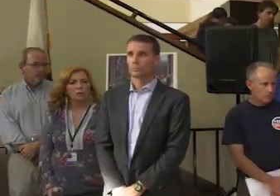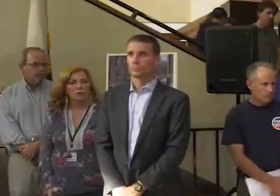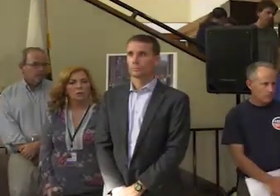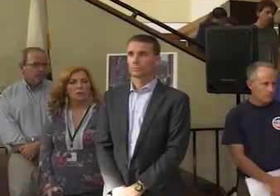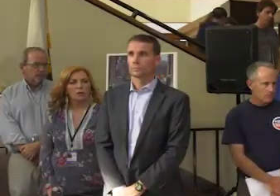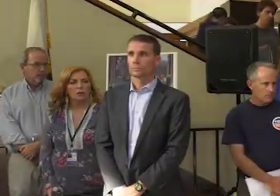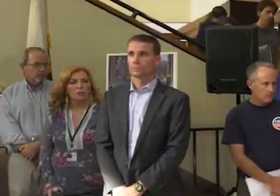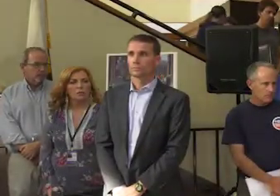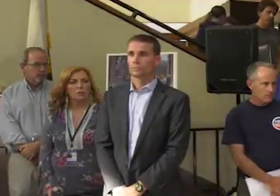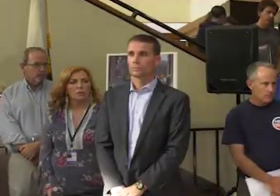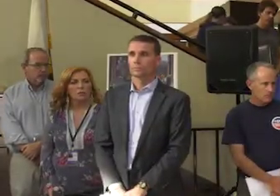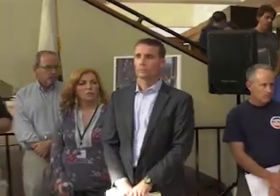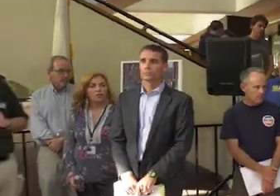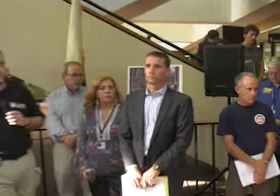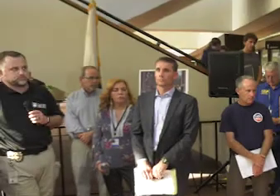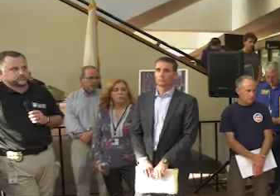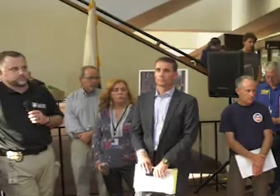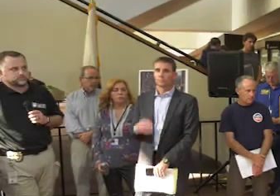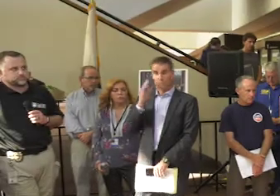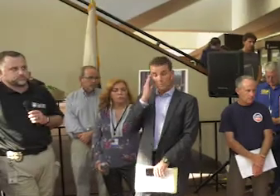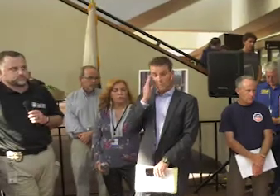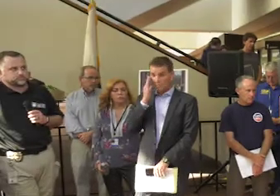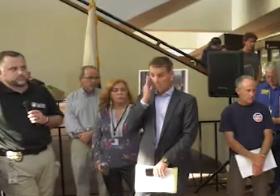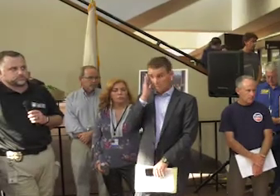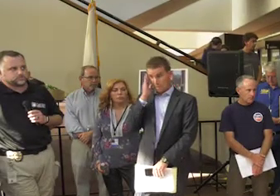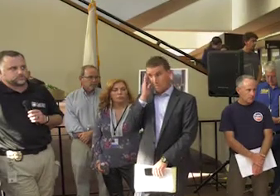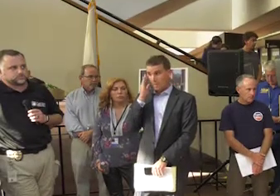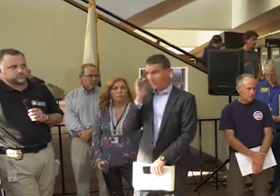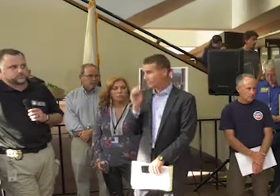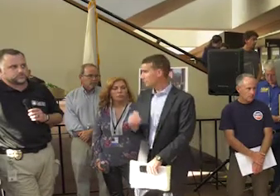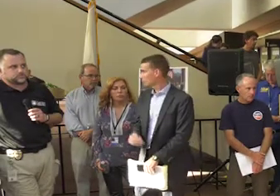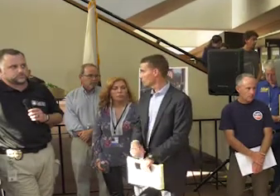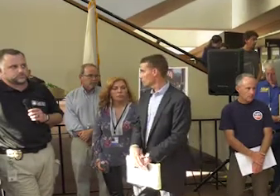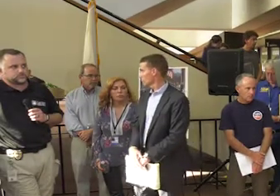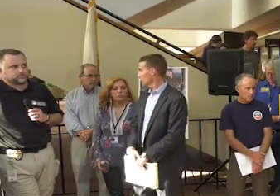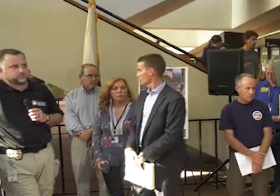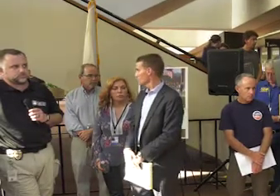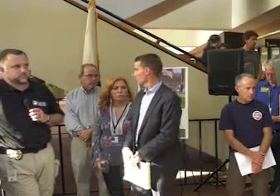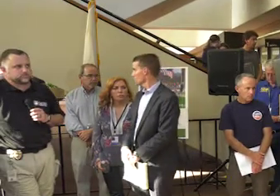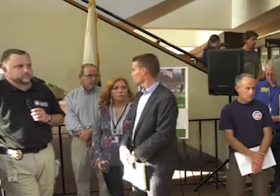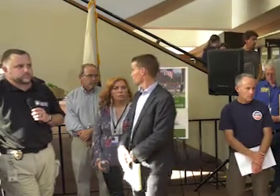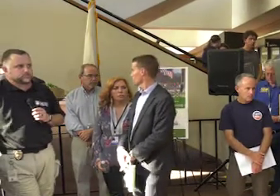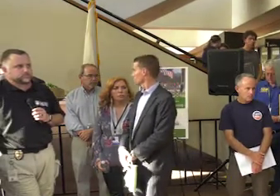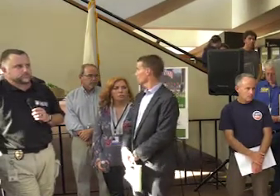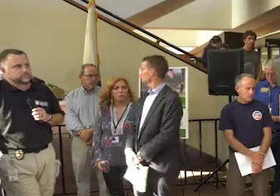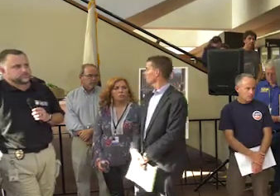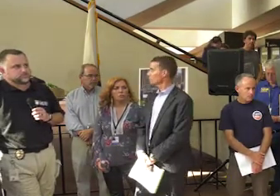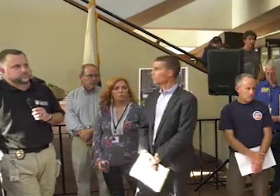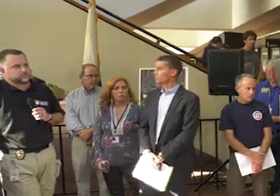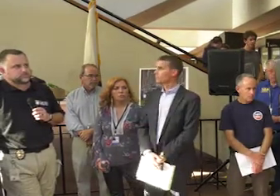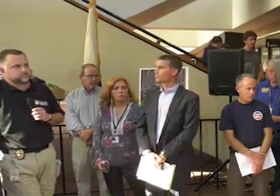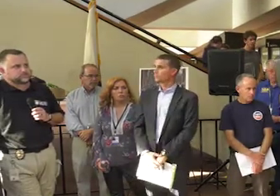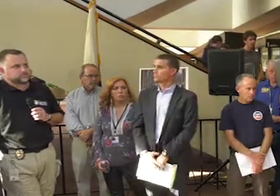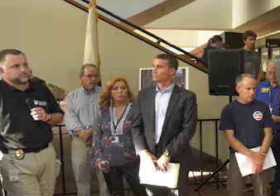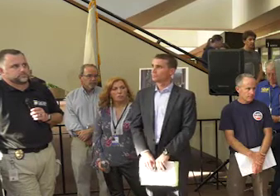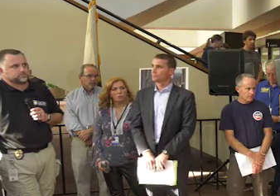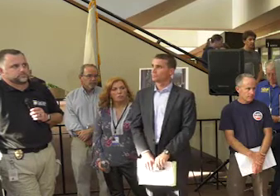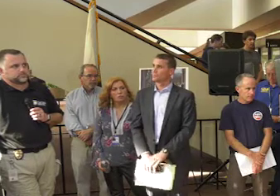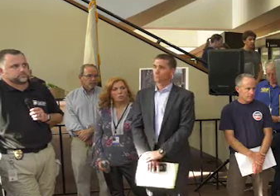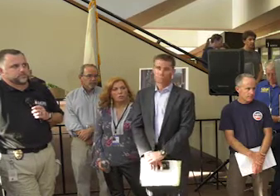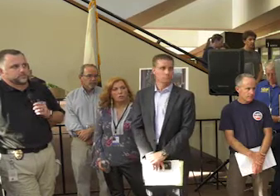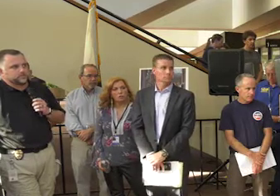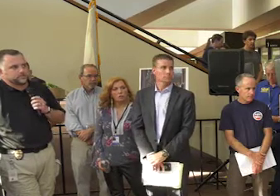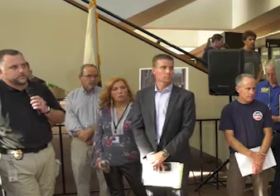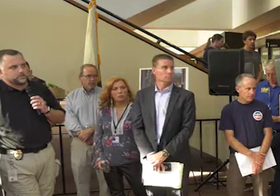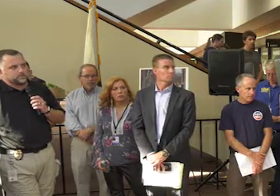the Corps of Engineers, are you going to track actual costs on individual properties to be billed against individual policy